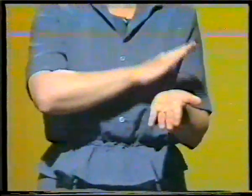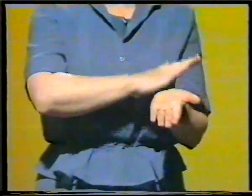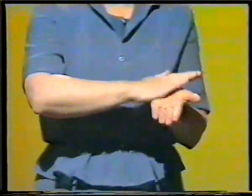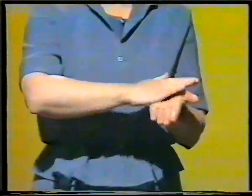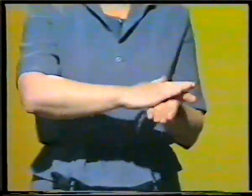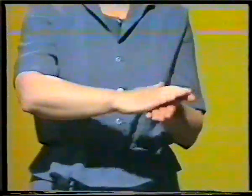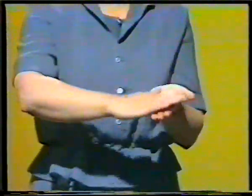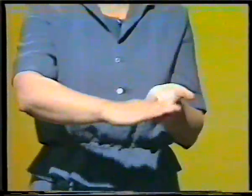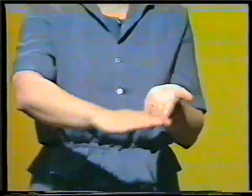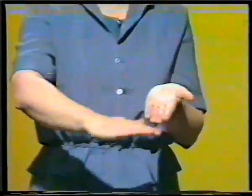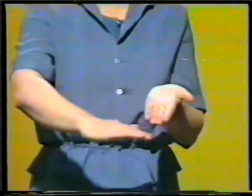Clean.